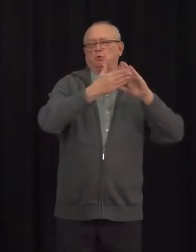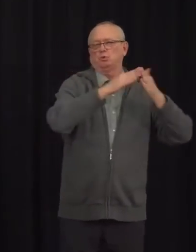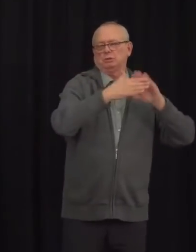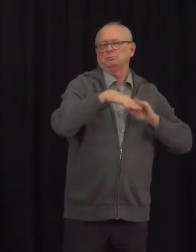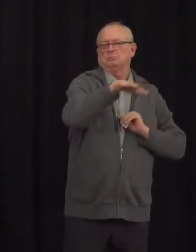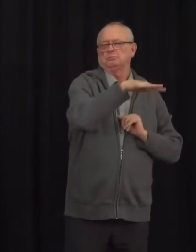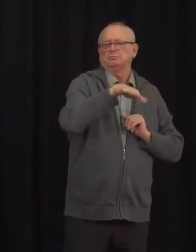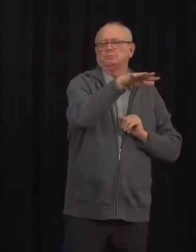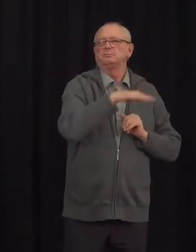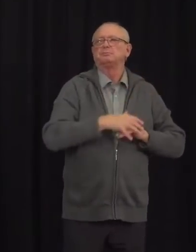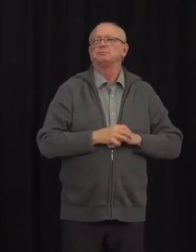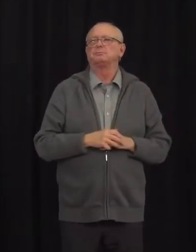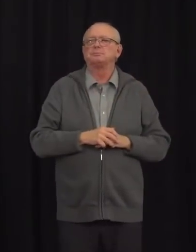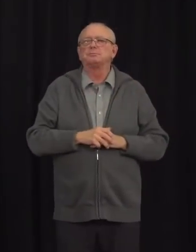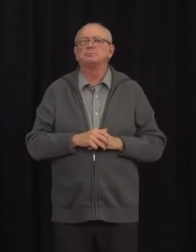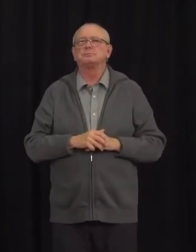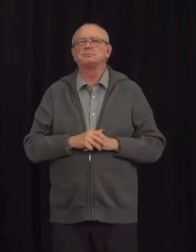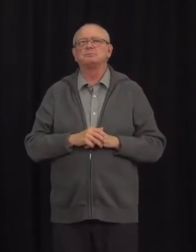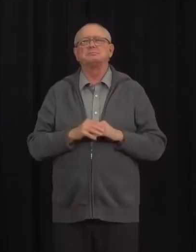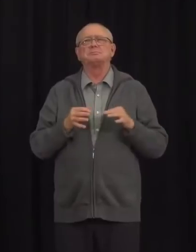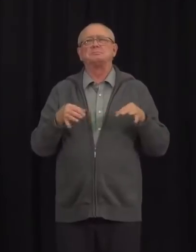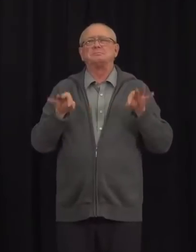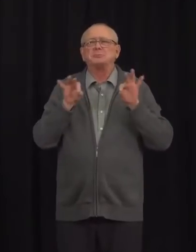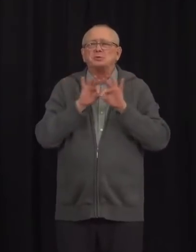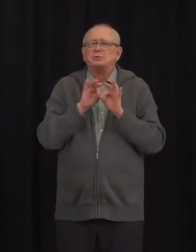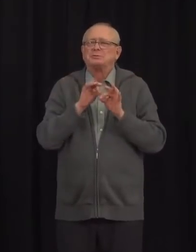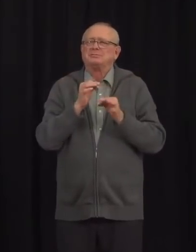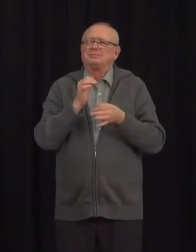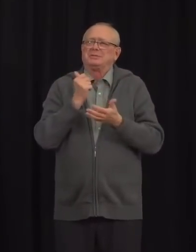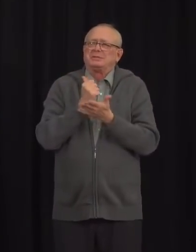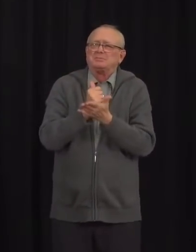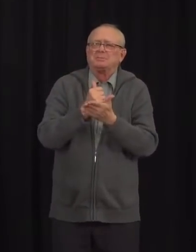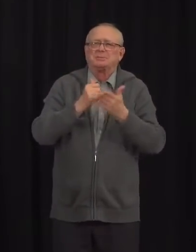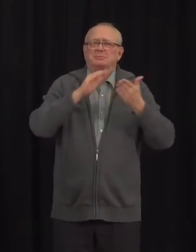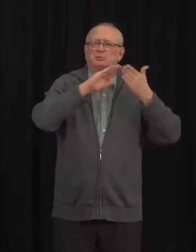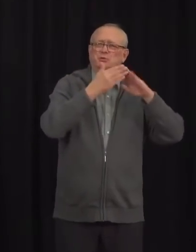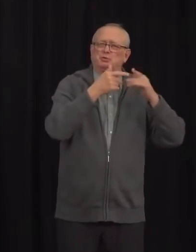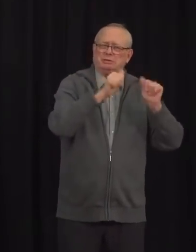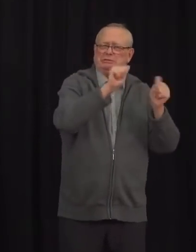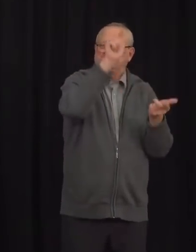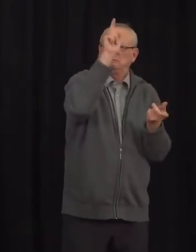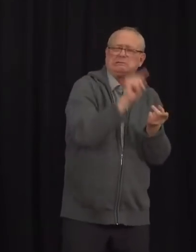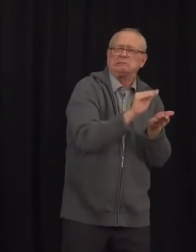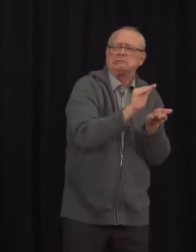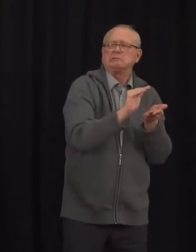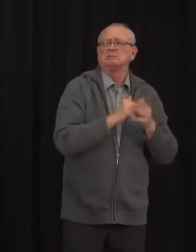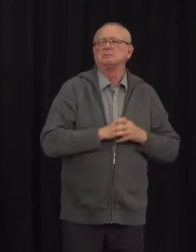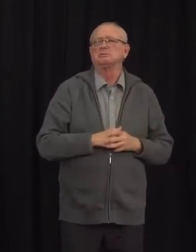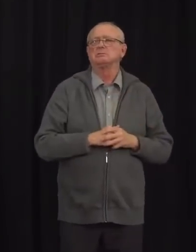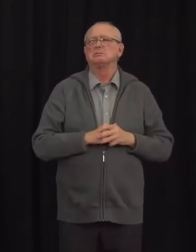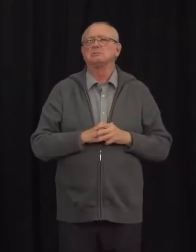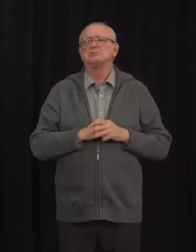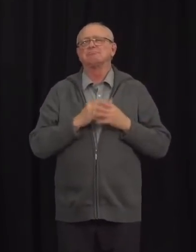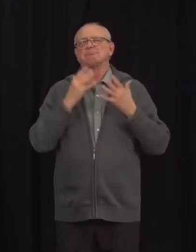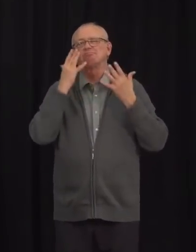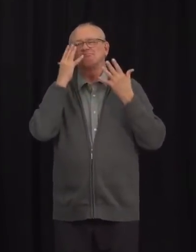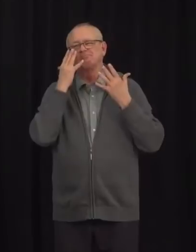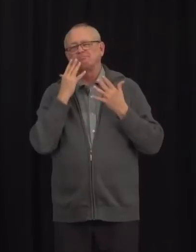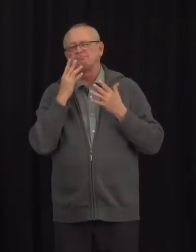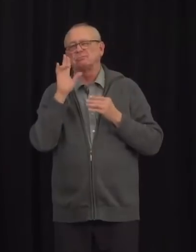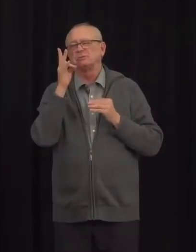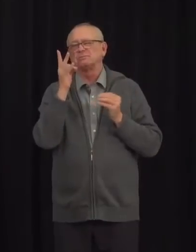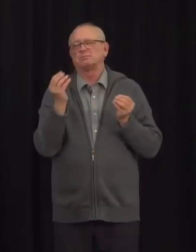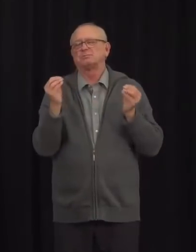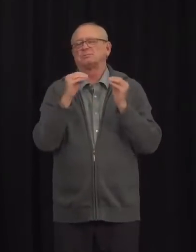our communities. Sadly, I must report 7 additional deaths of COVID-19. This is a